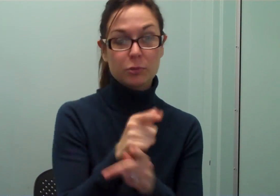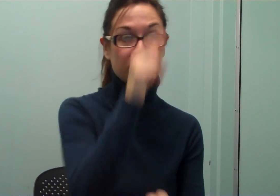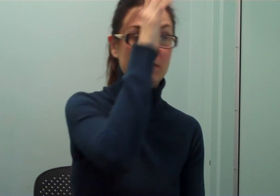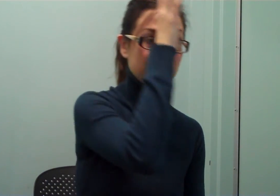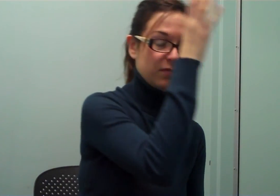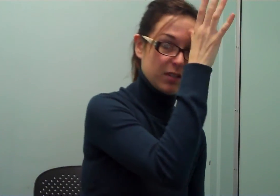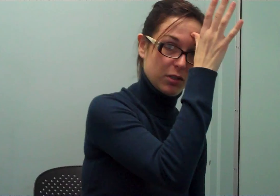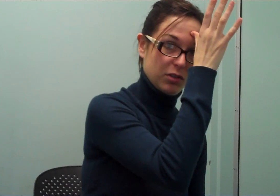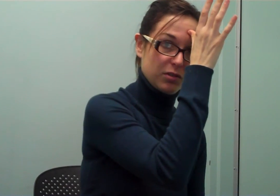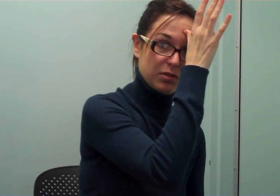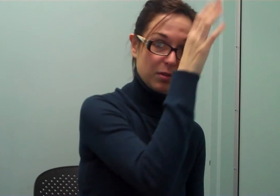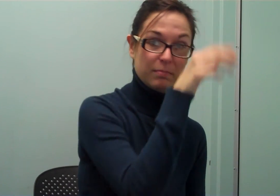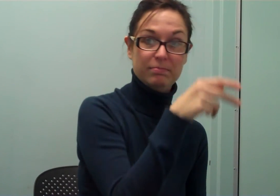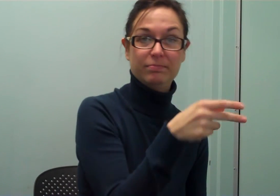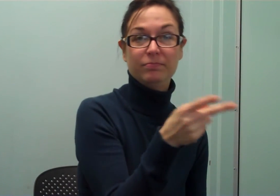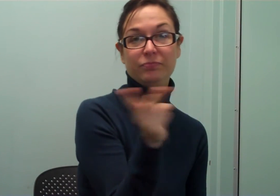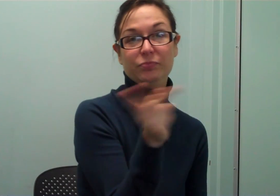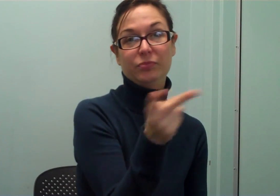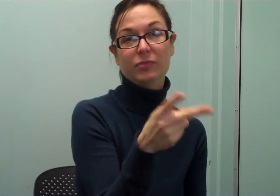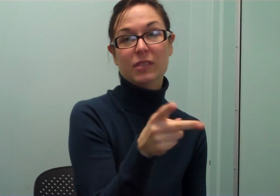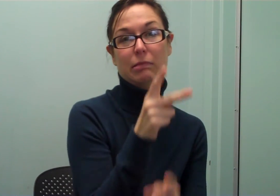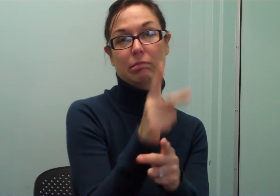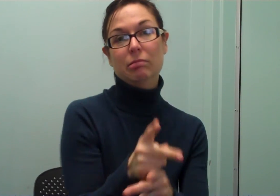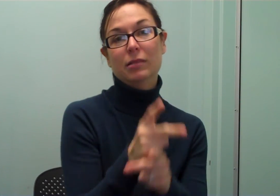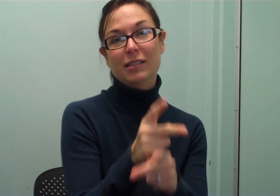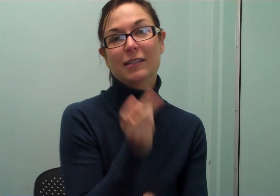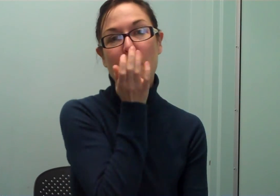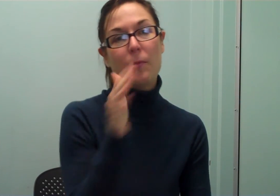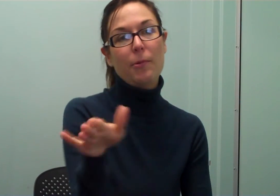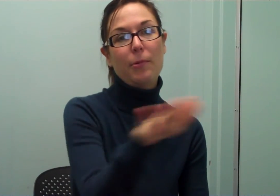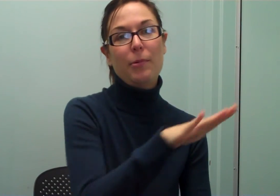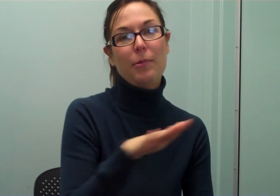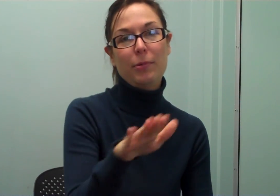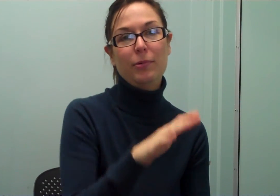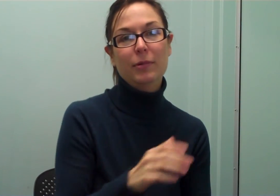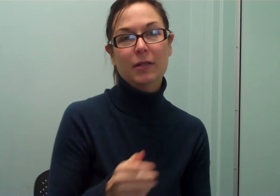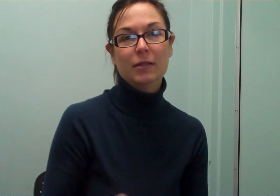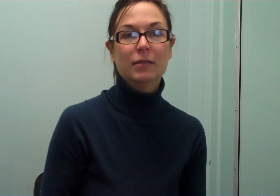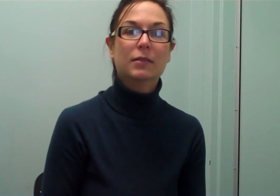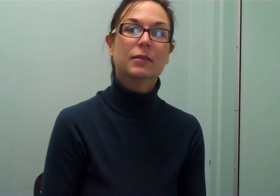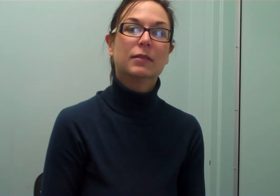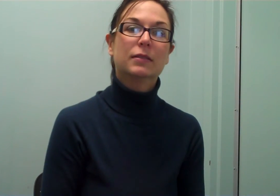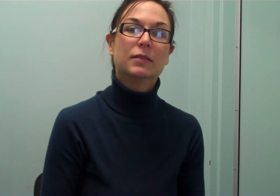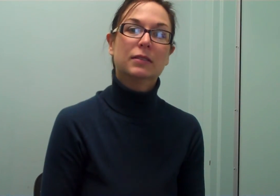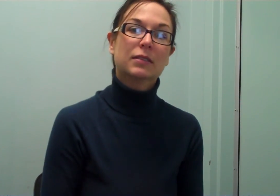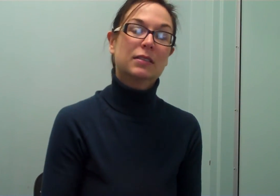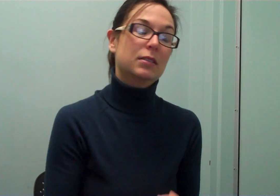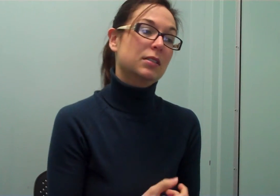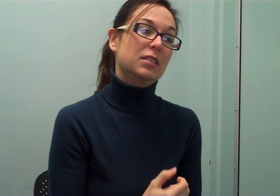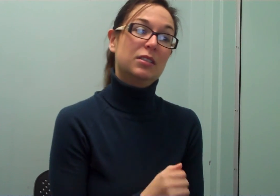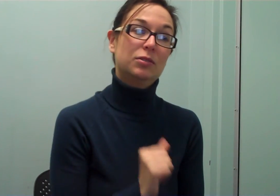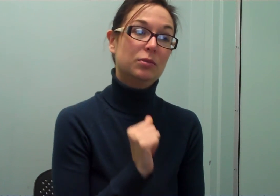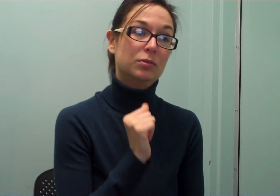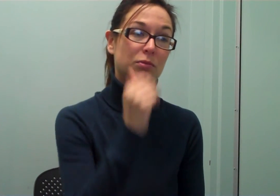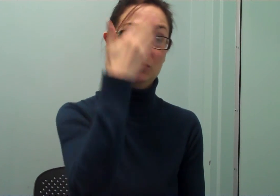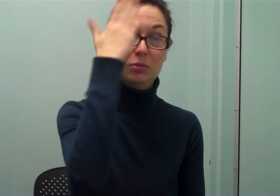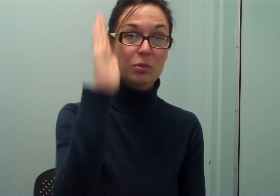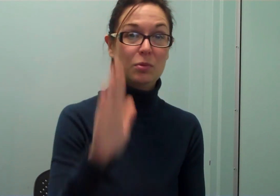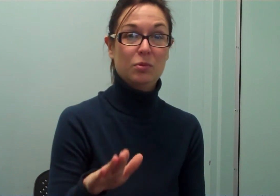the lawn mowing, and that's a question that I have. I don't know whether I'm going to be able to do that. Do you